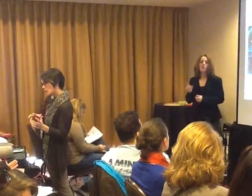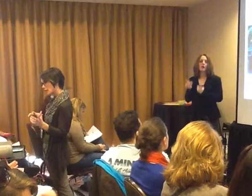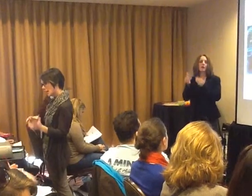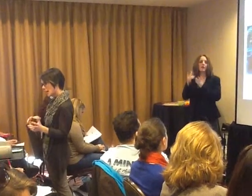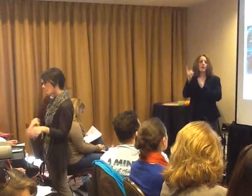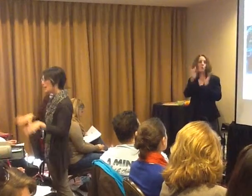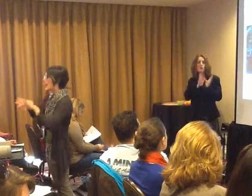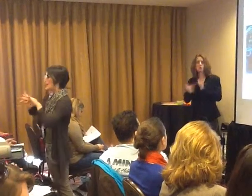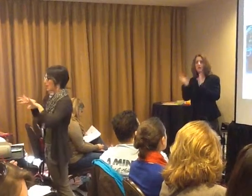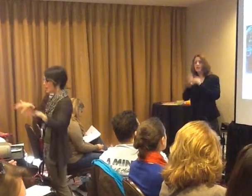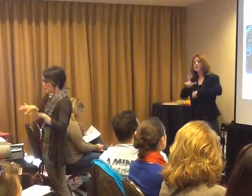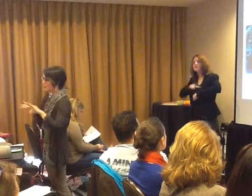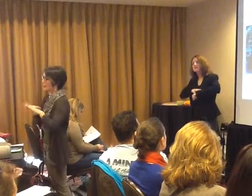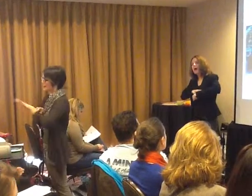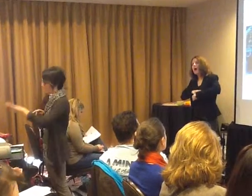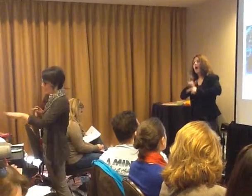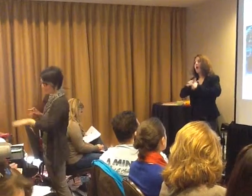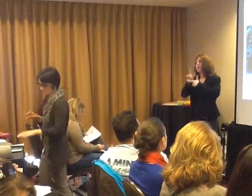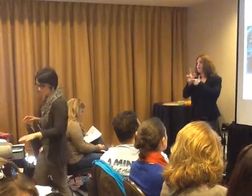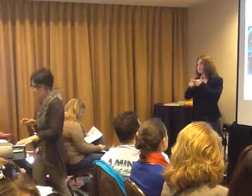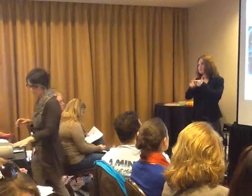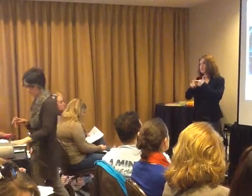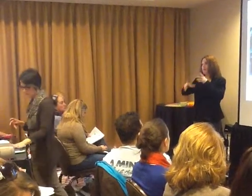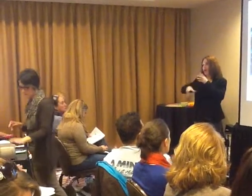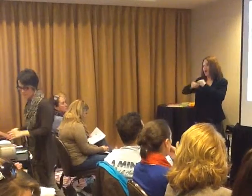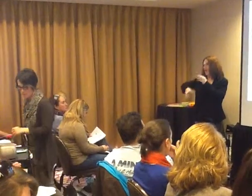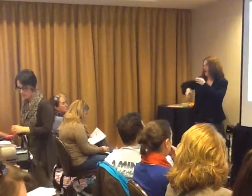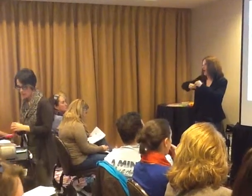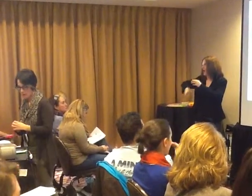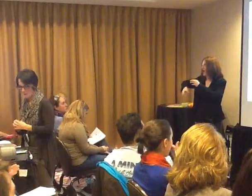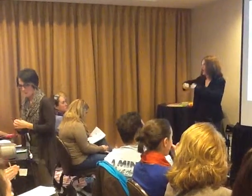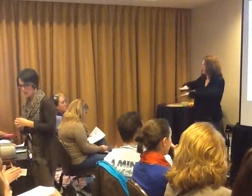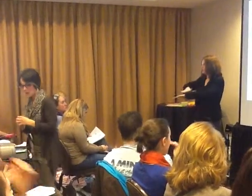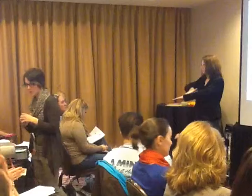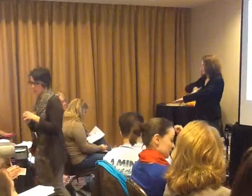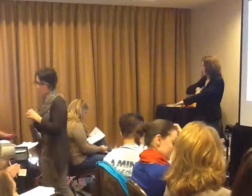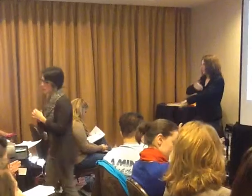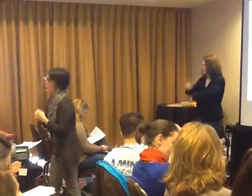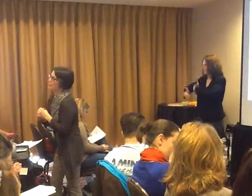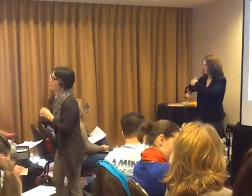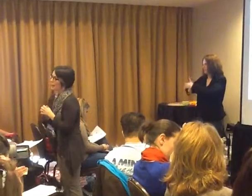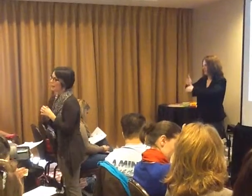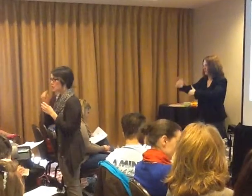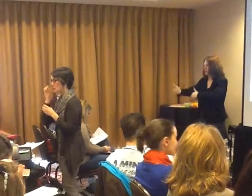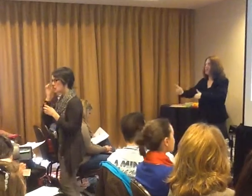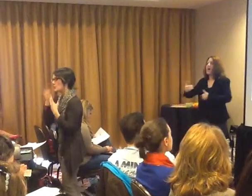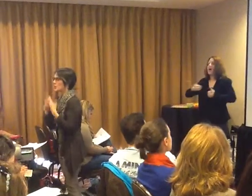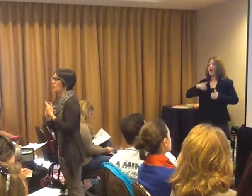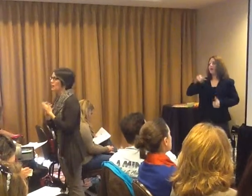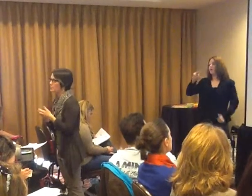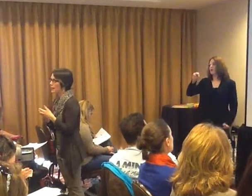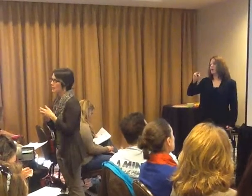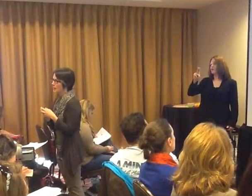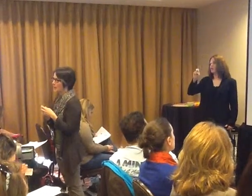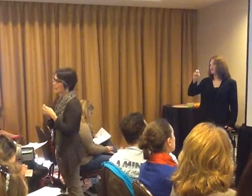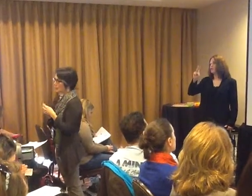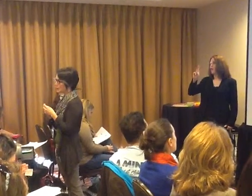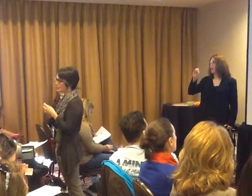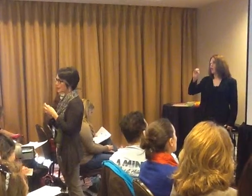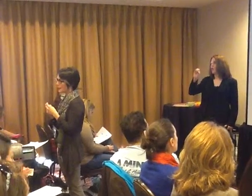one strategy at a time and kind of spreading them out. There was a particular neurologist who was talking